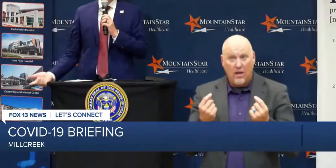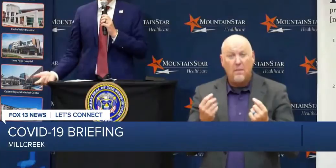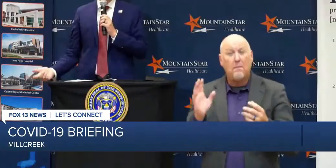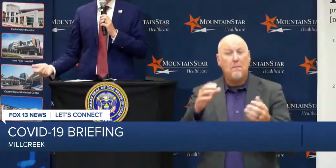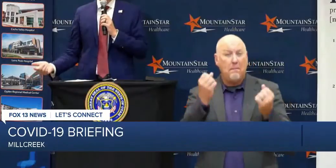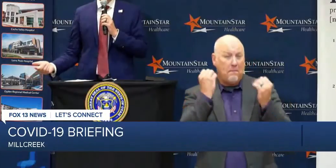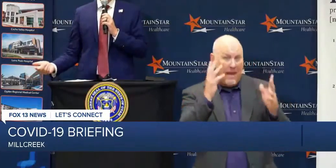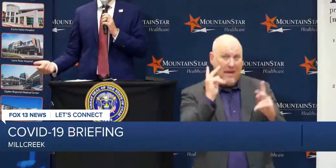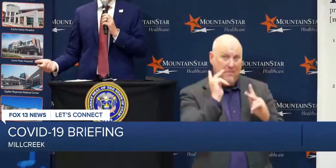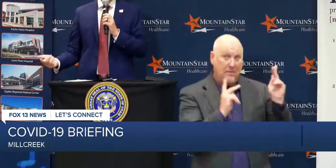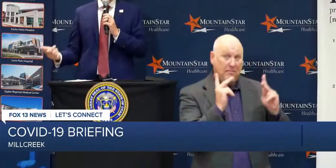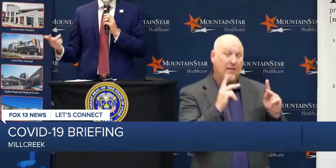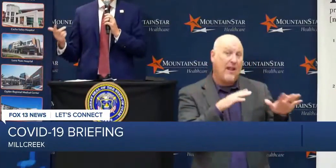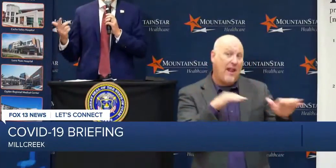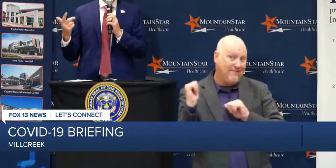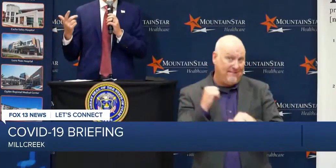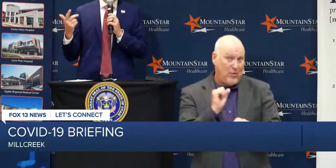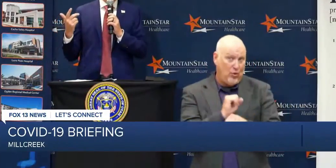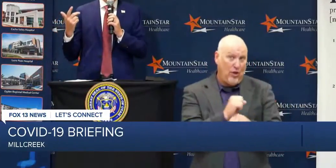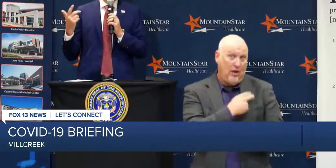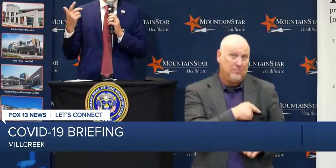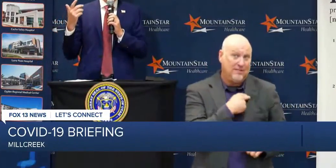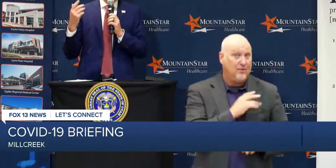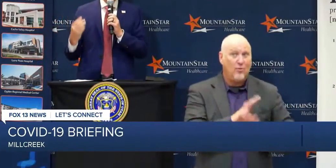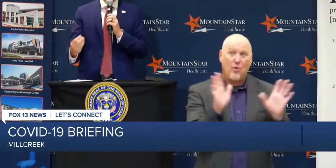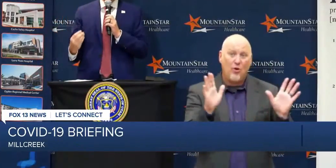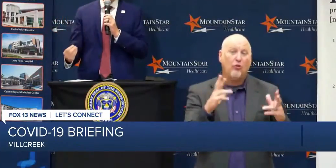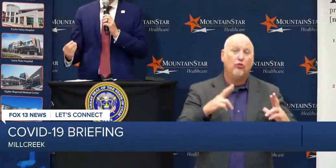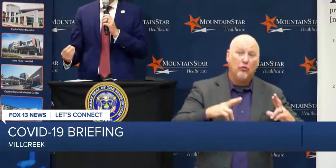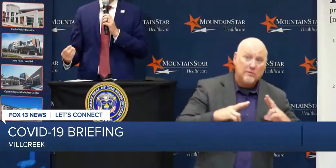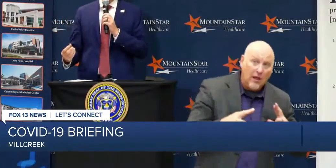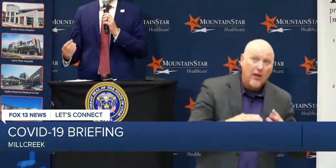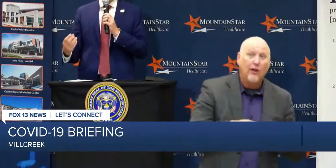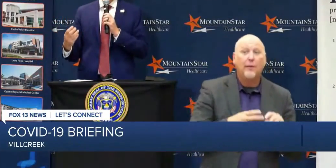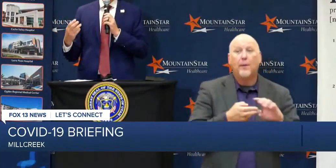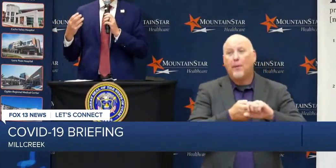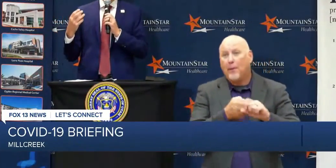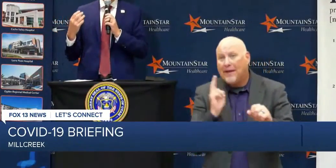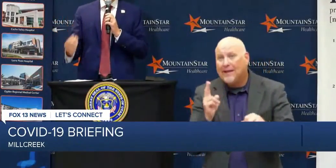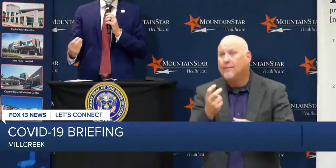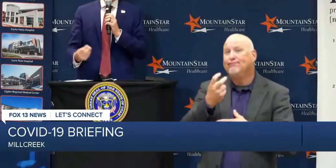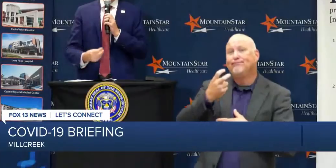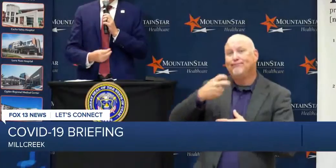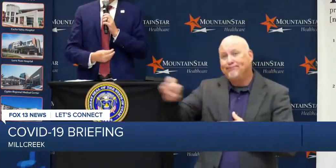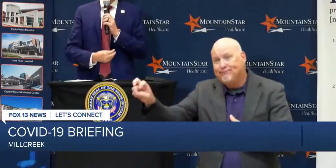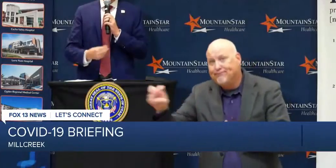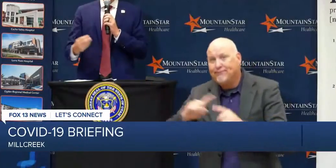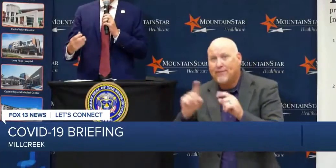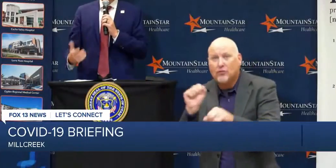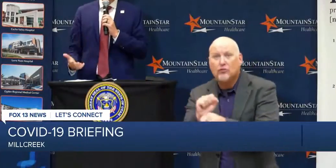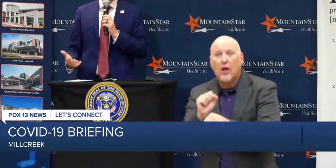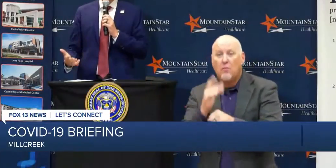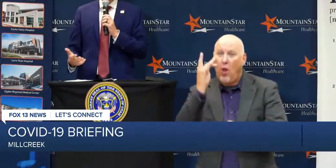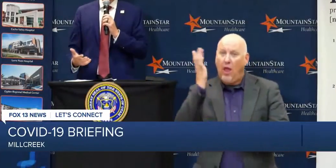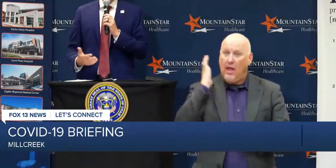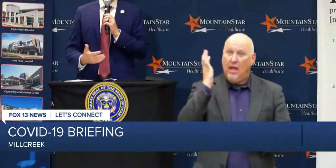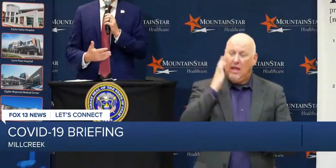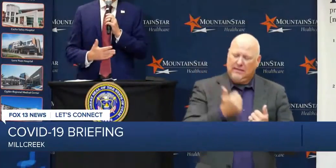them found new jobs. This pandemic literally wore them